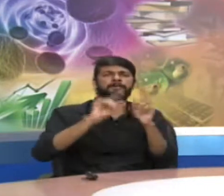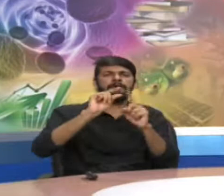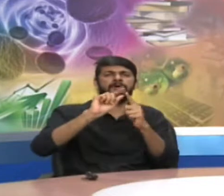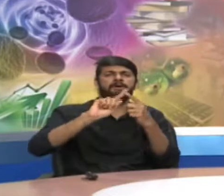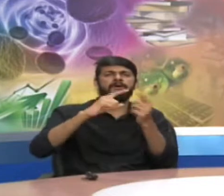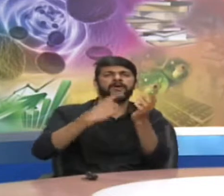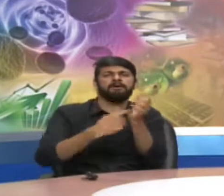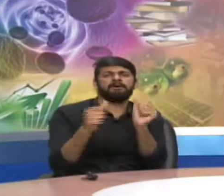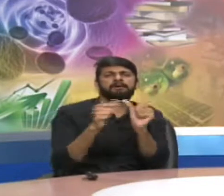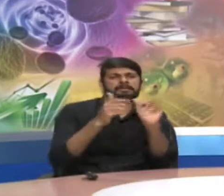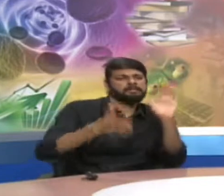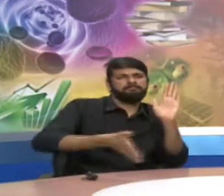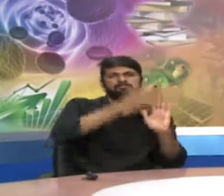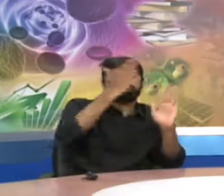Tempera.